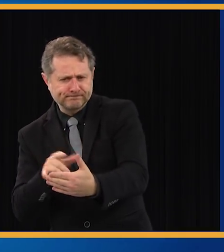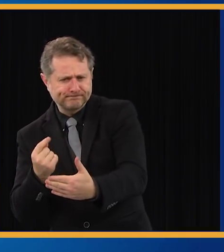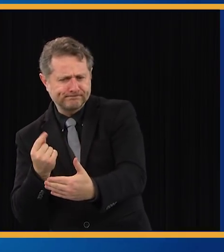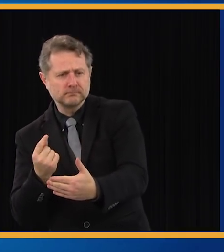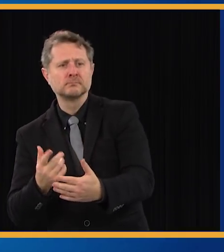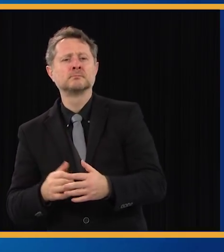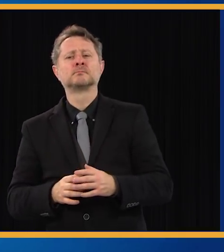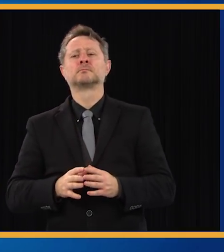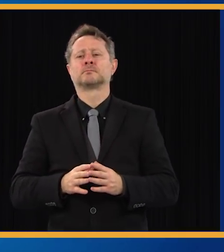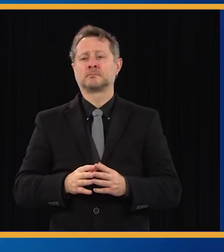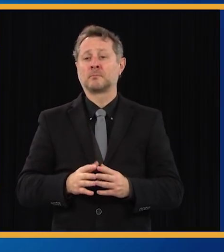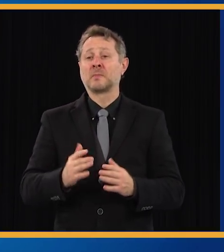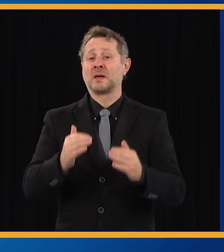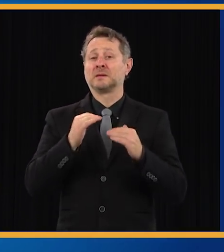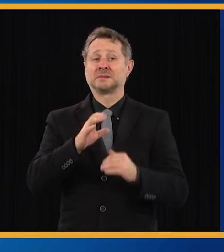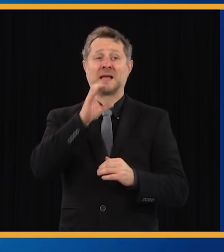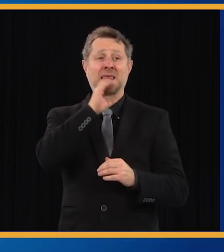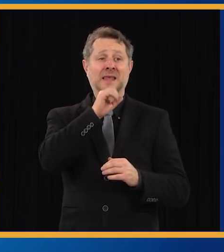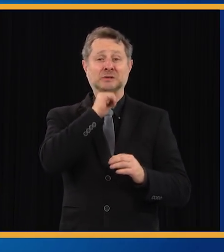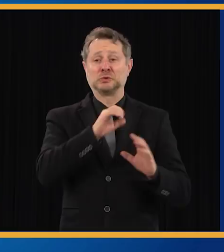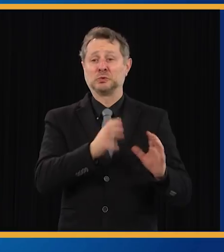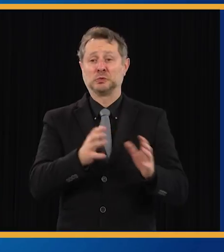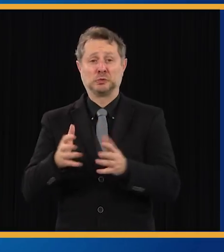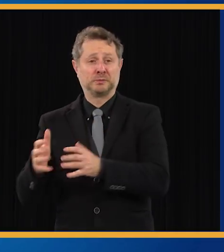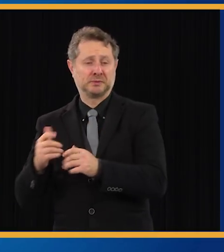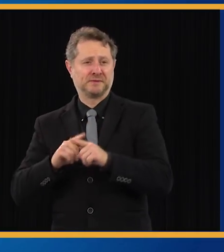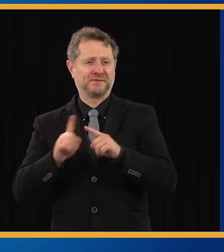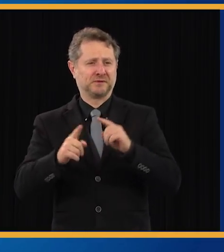And the age breakdown